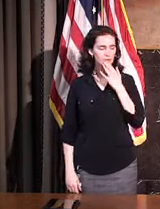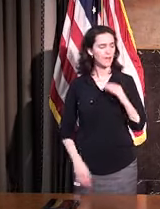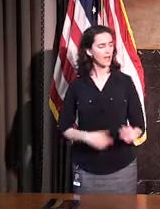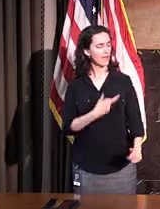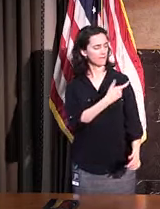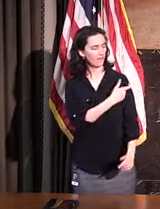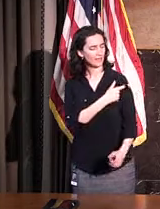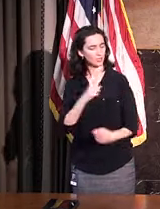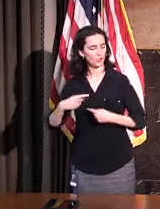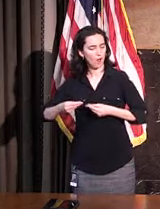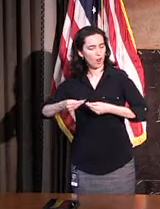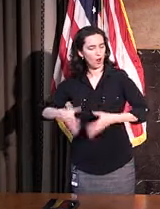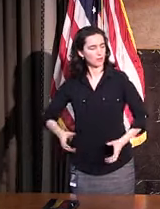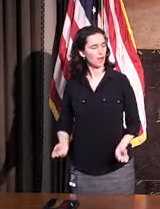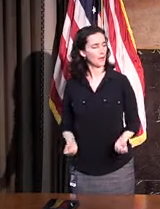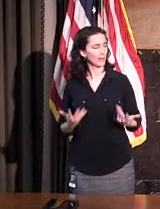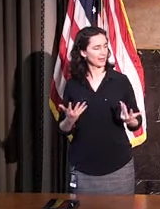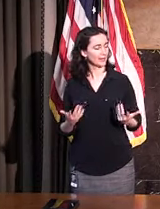many